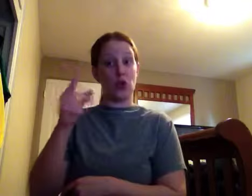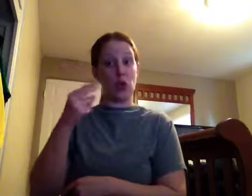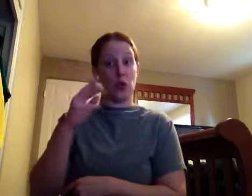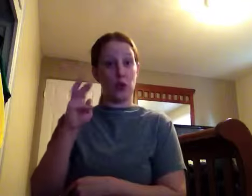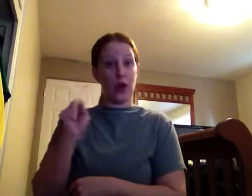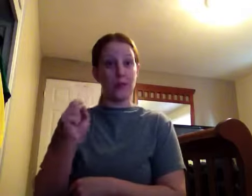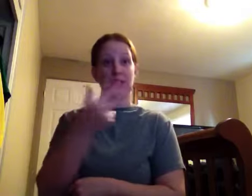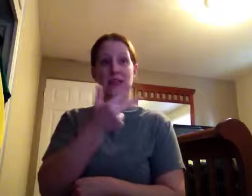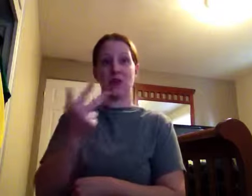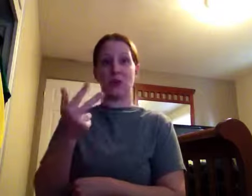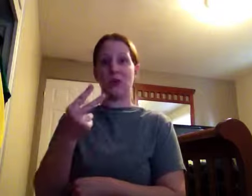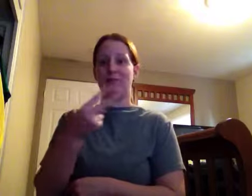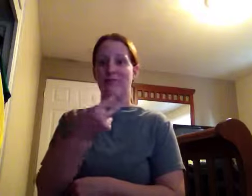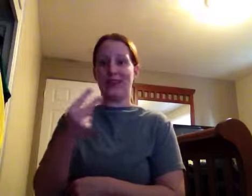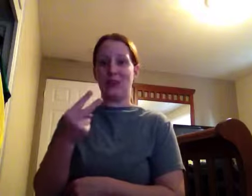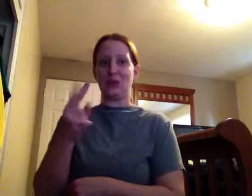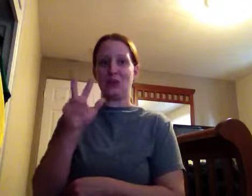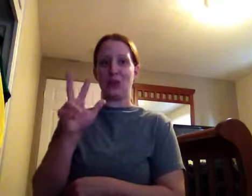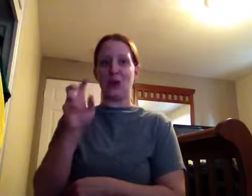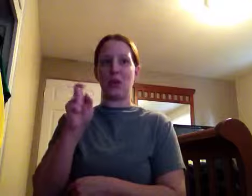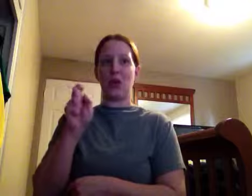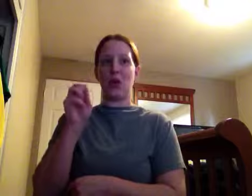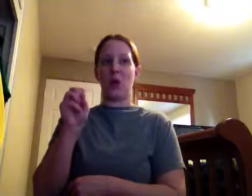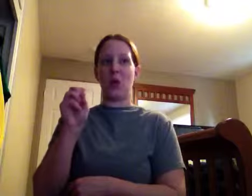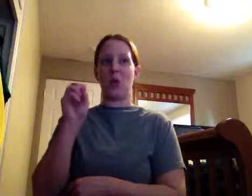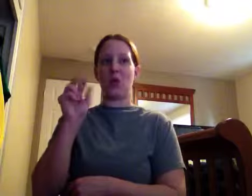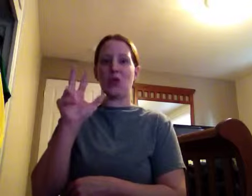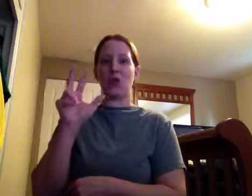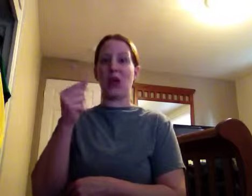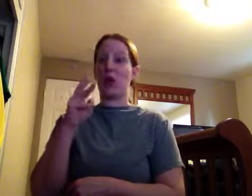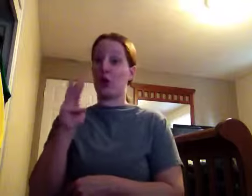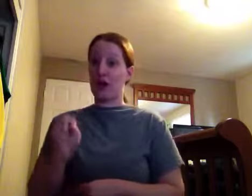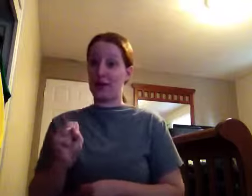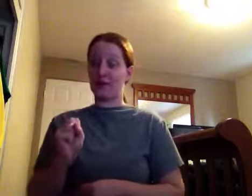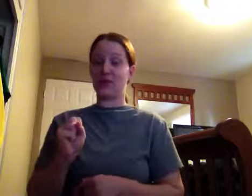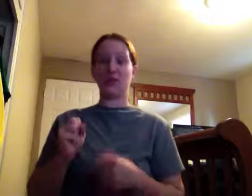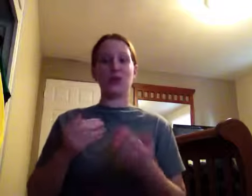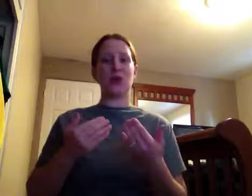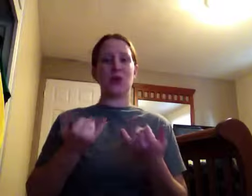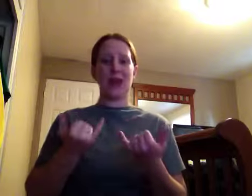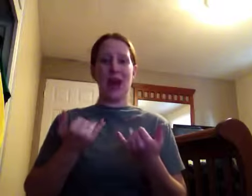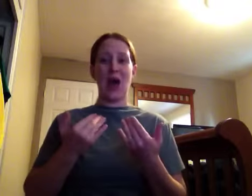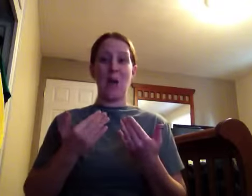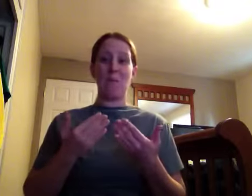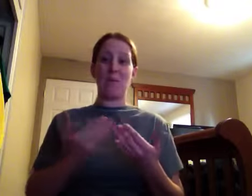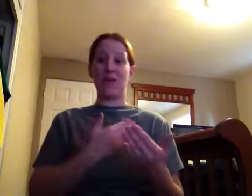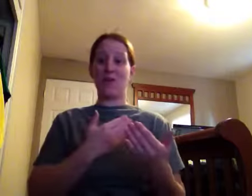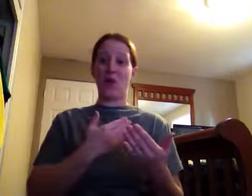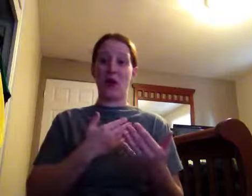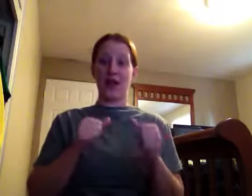hydrogen. So now, before I go any further, I need to add all these up to get my total, which is your gram formula mass, isn't